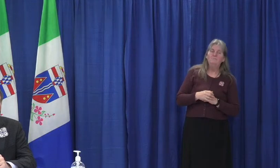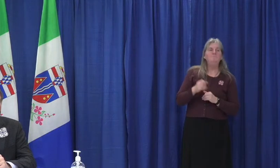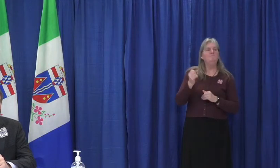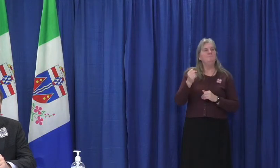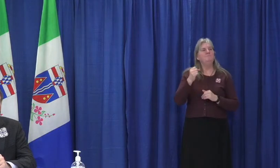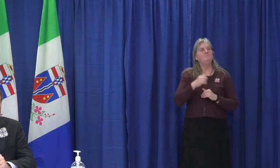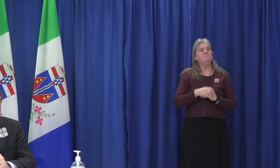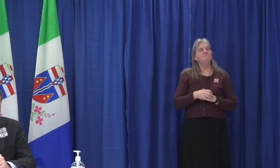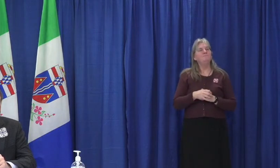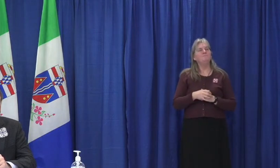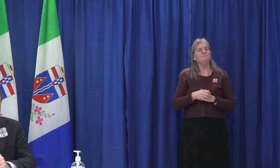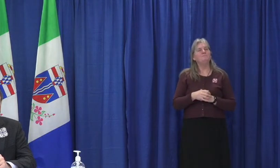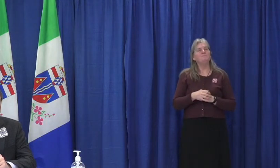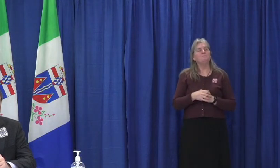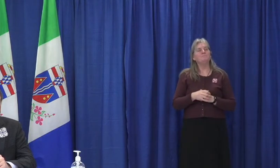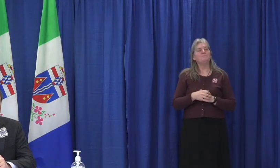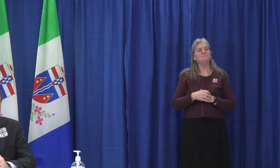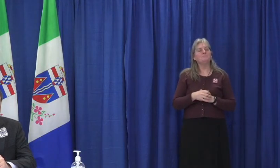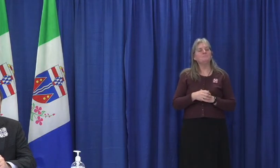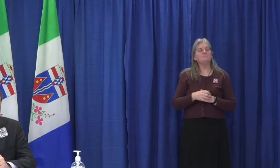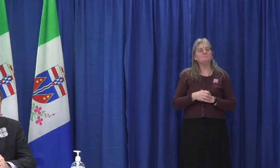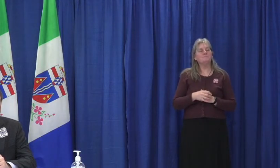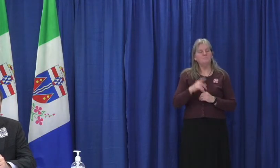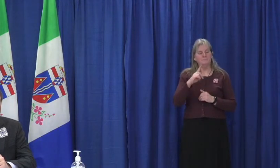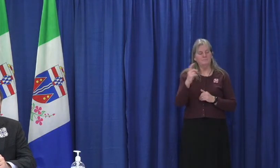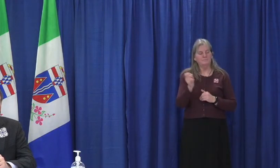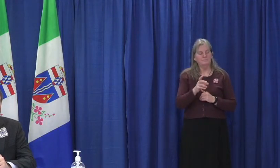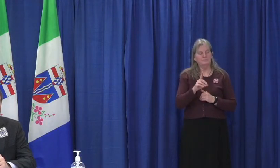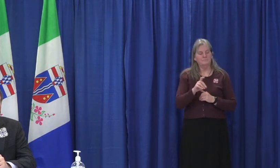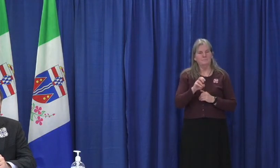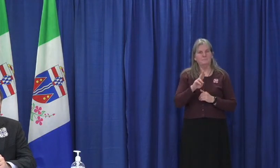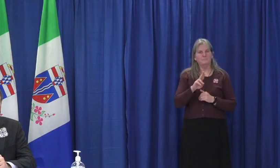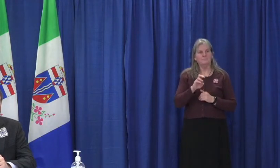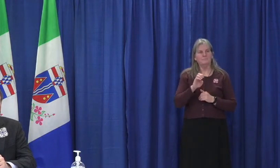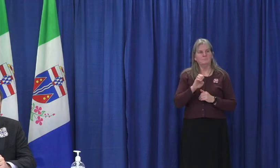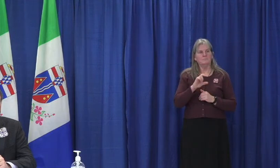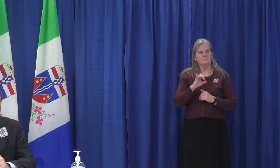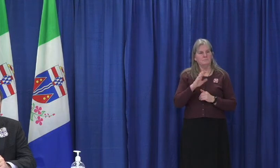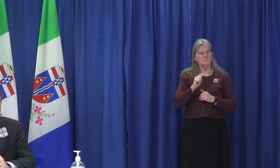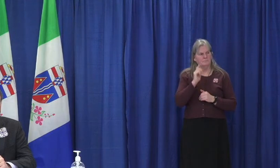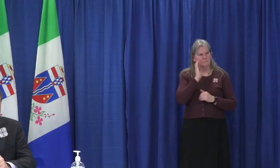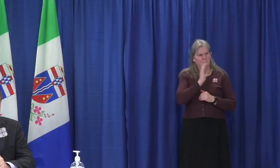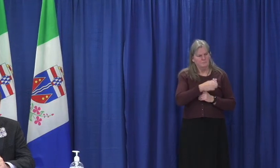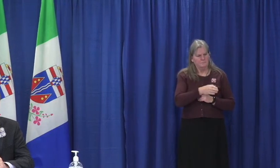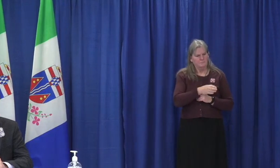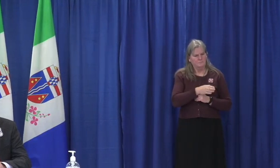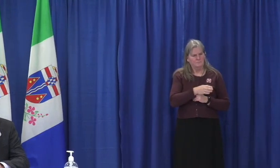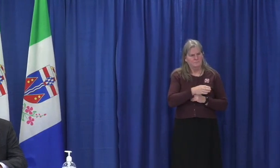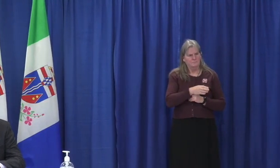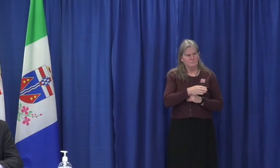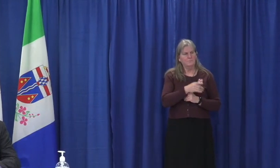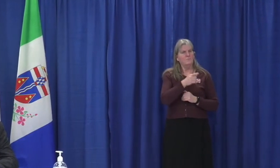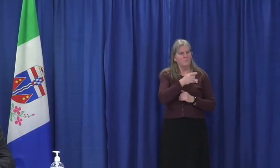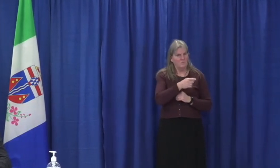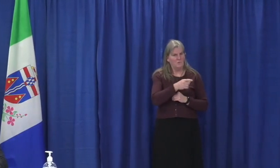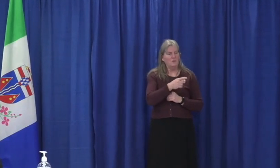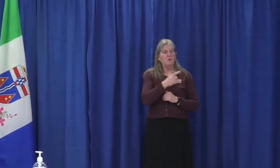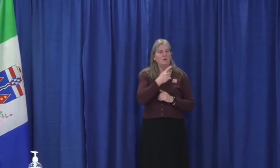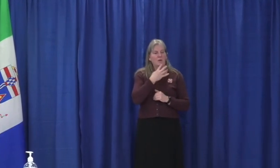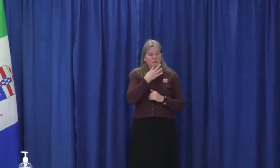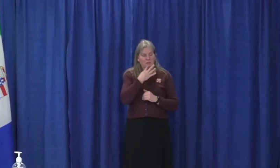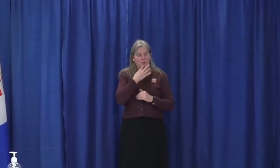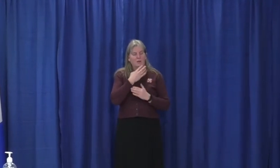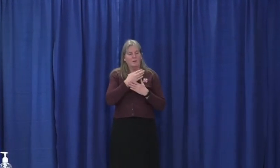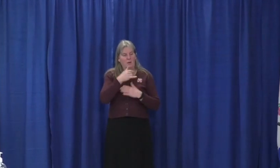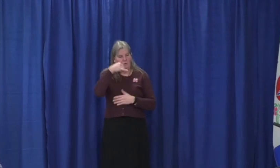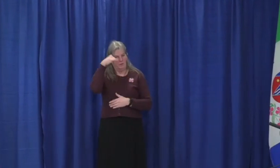Sure. I'd like to ask Dr. Elliott. You outlined how well Yukon has done to knock